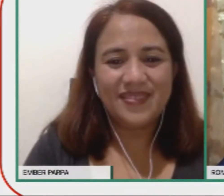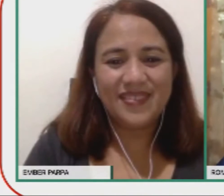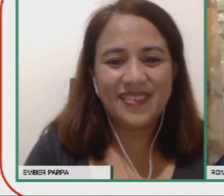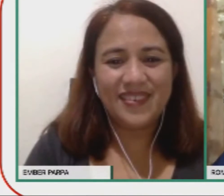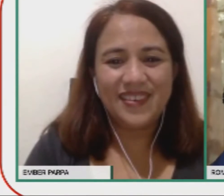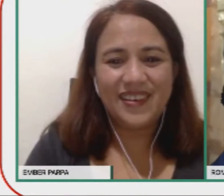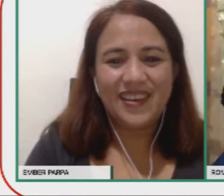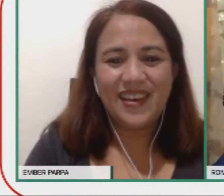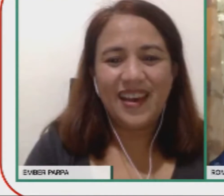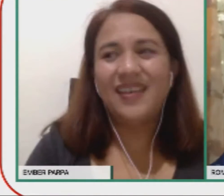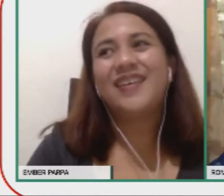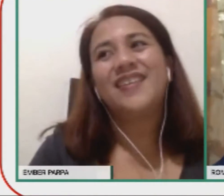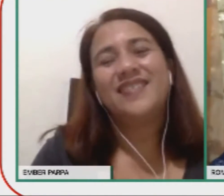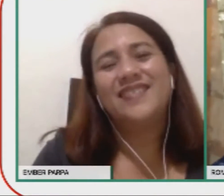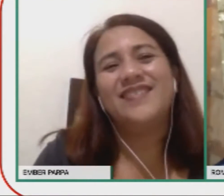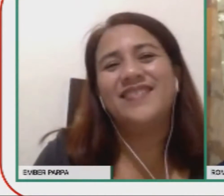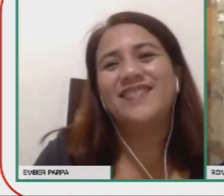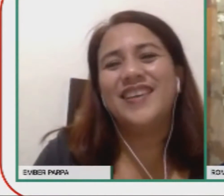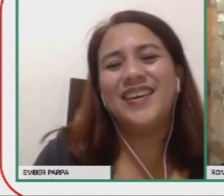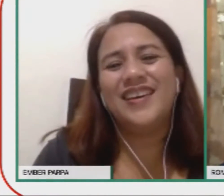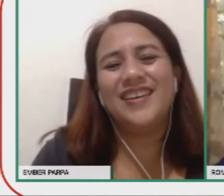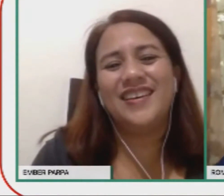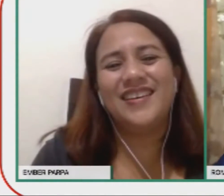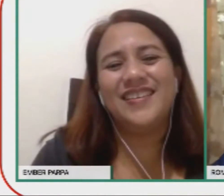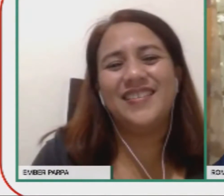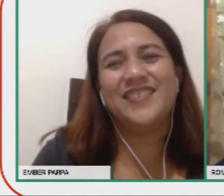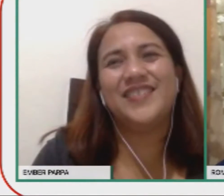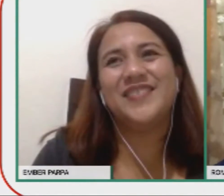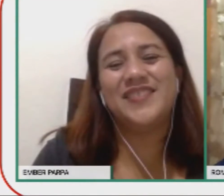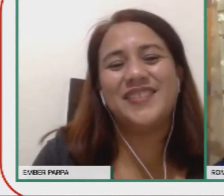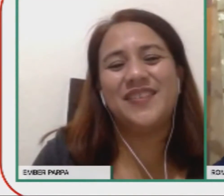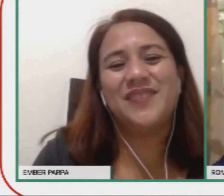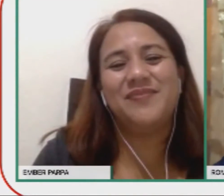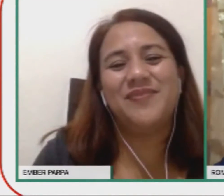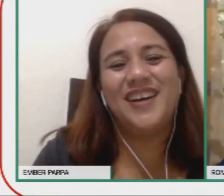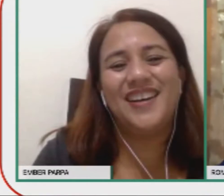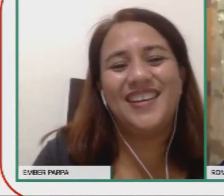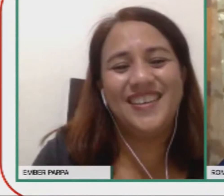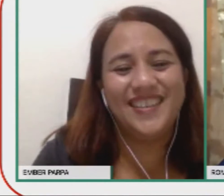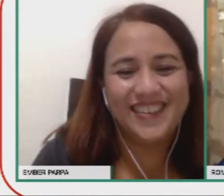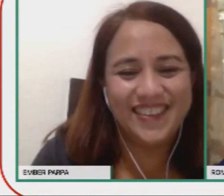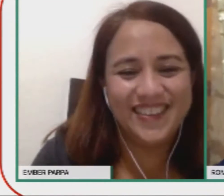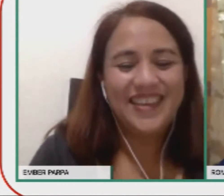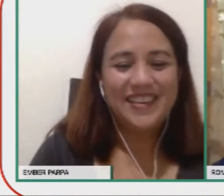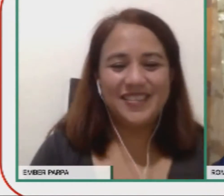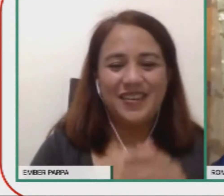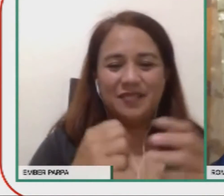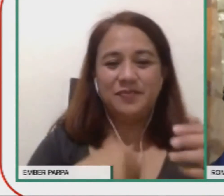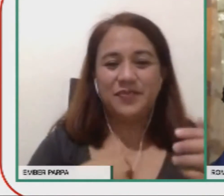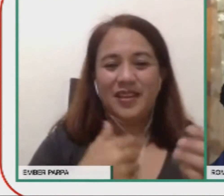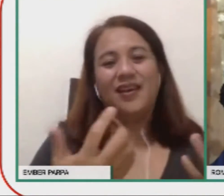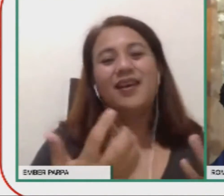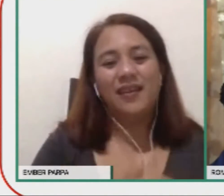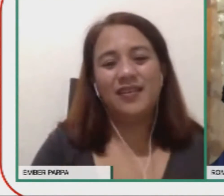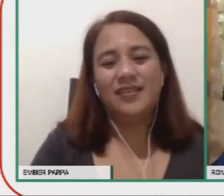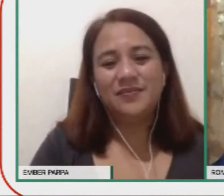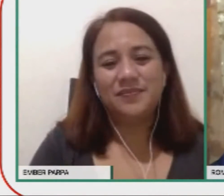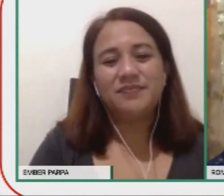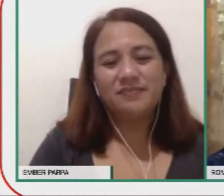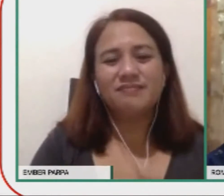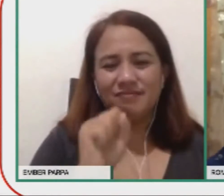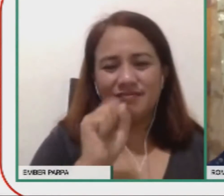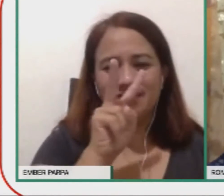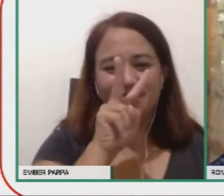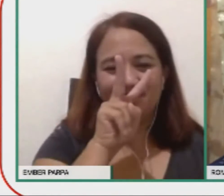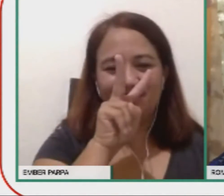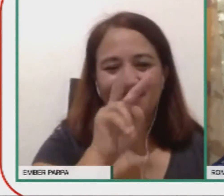narinig mo ba yung aso? Can you hear that? Hindi ko siya sa kabilang bahay. Is that in your backyard? Okay, no